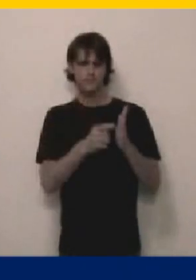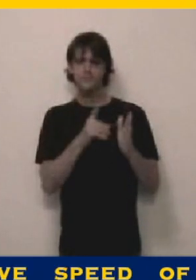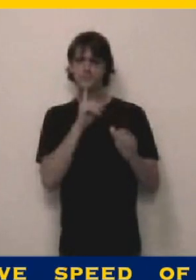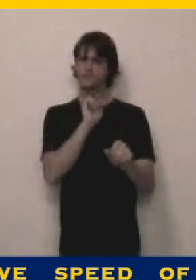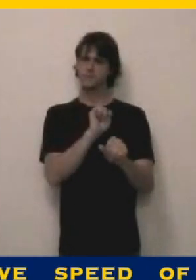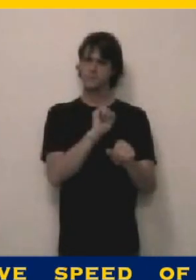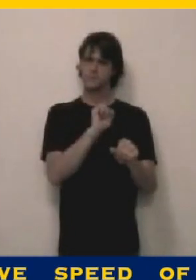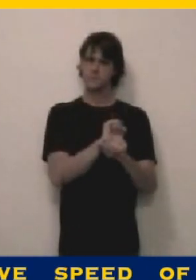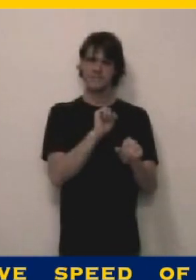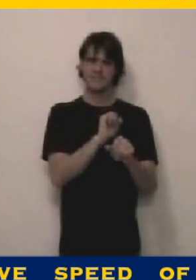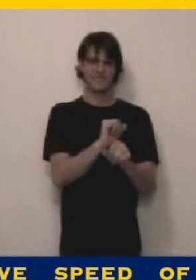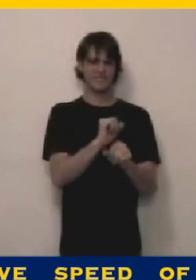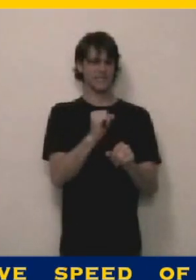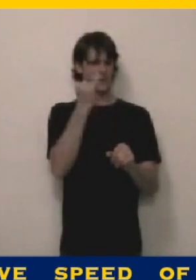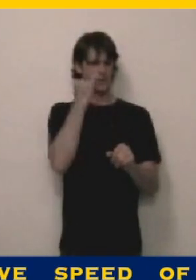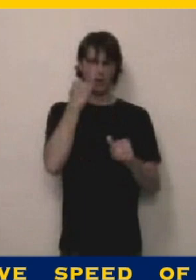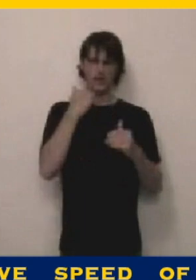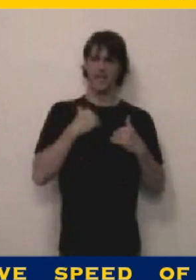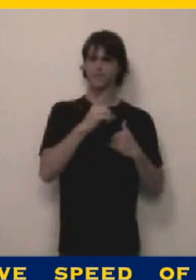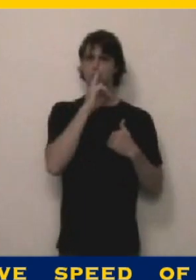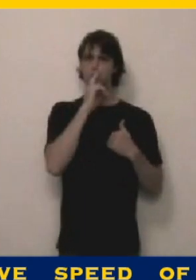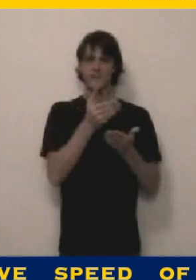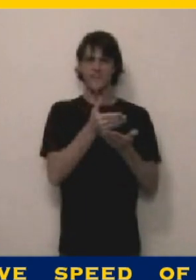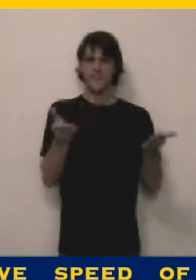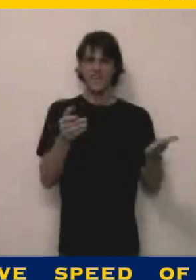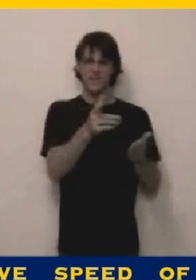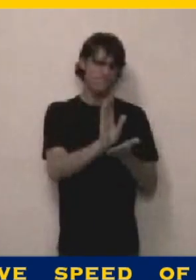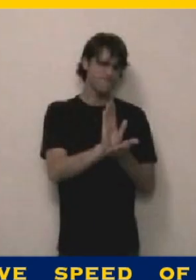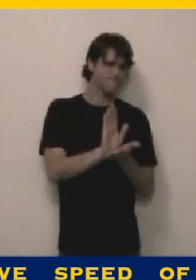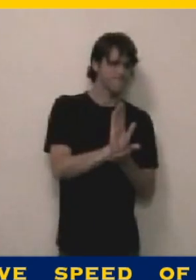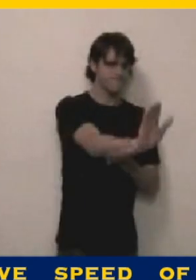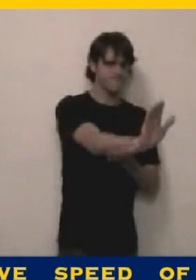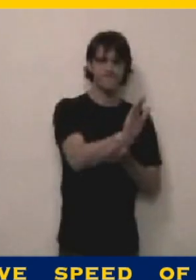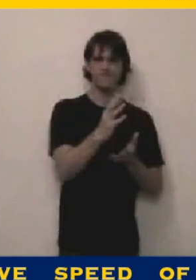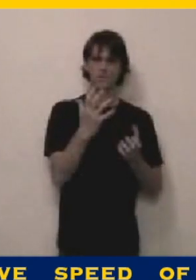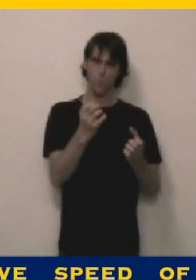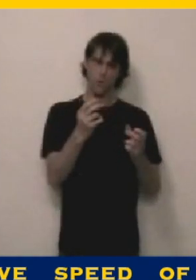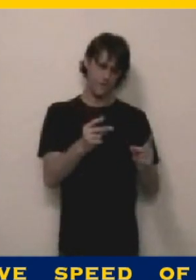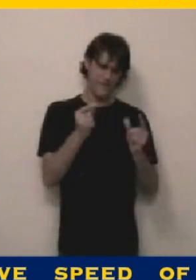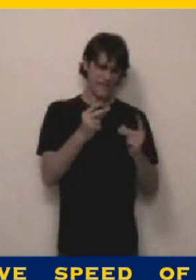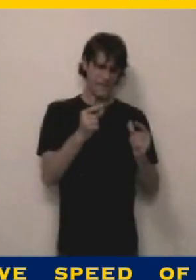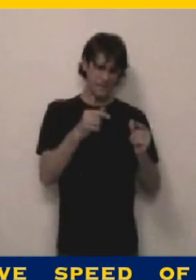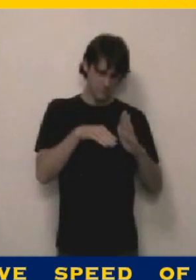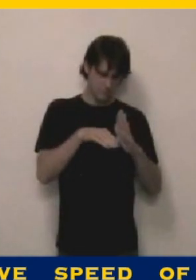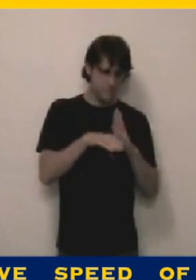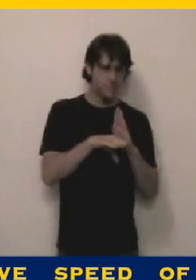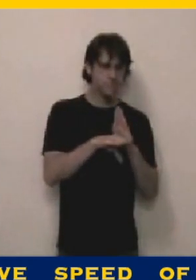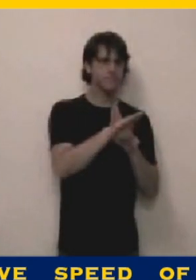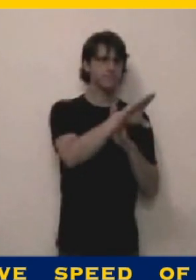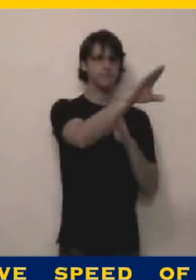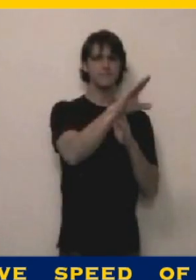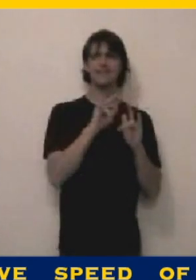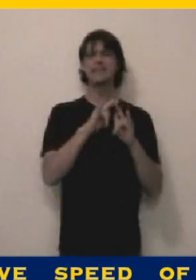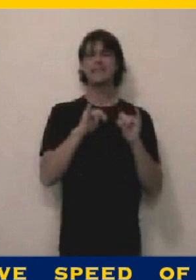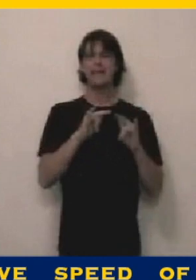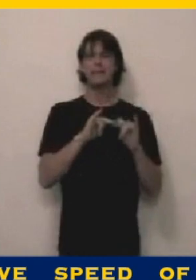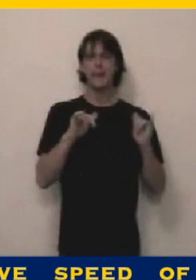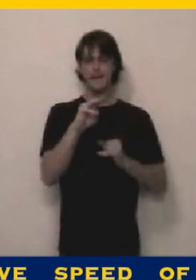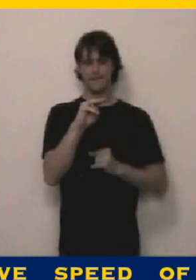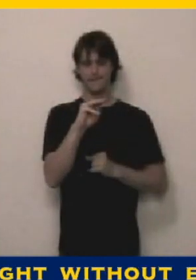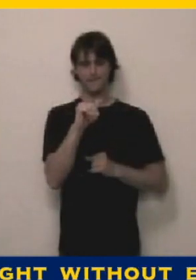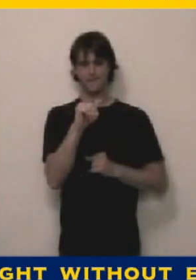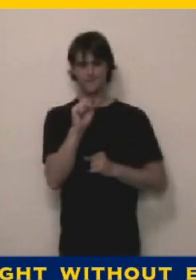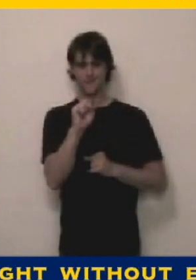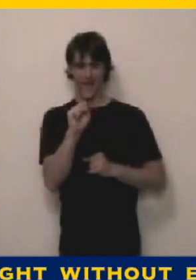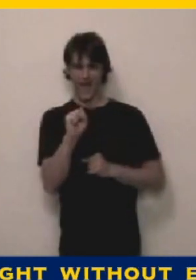Galilean. Calculating the relative speed of as large a number of objects with such velocities as you like, each one faster than the last, you will get closer